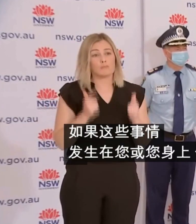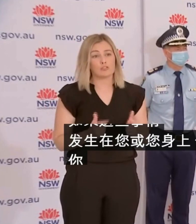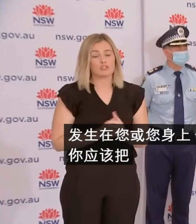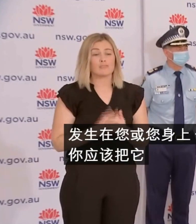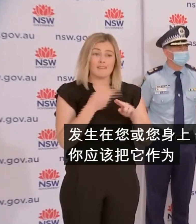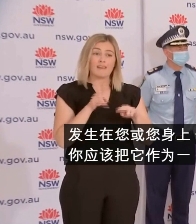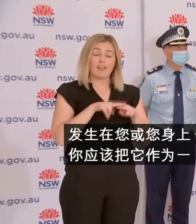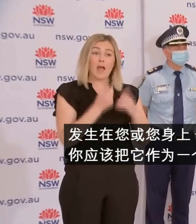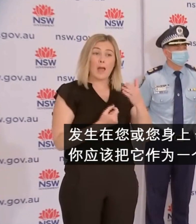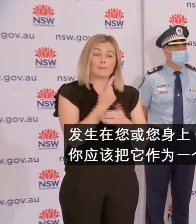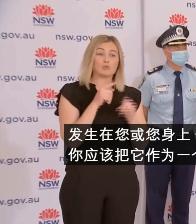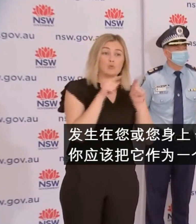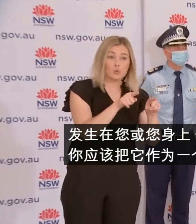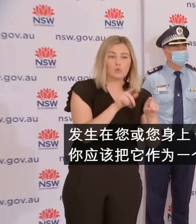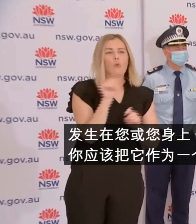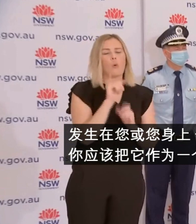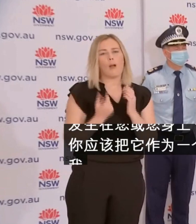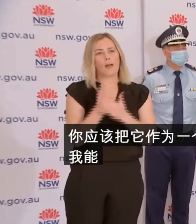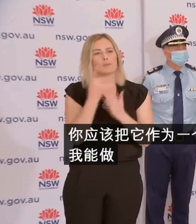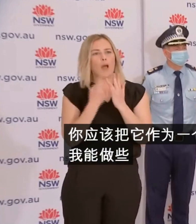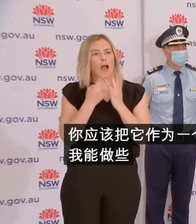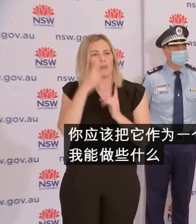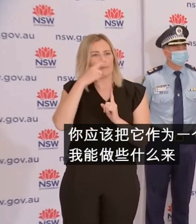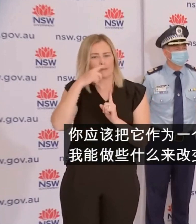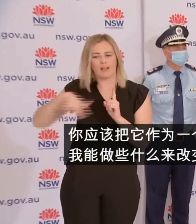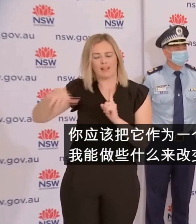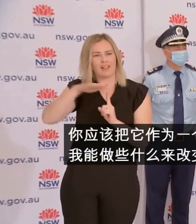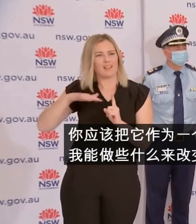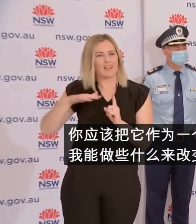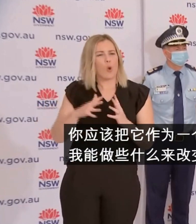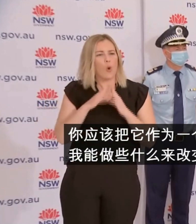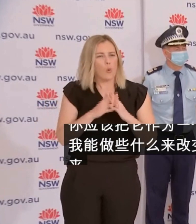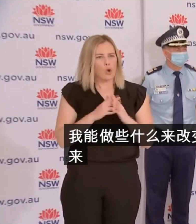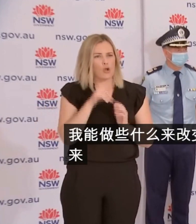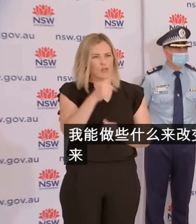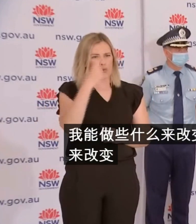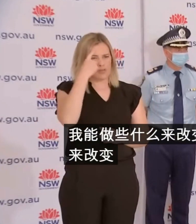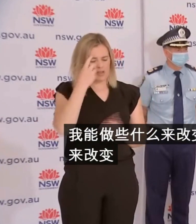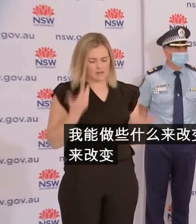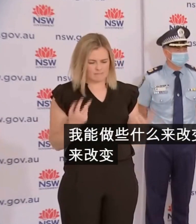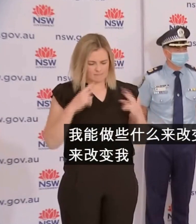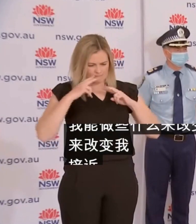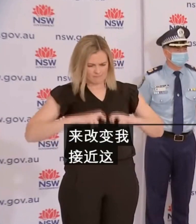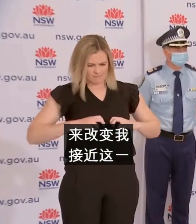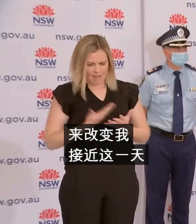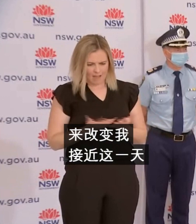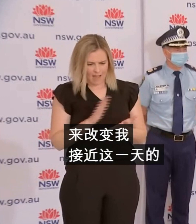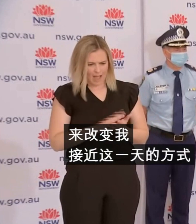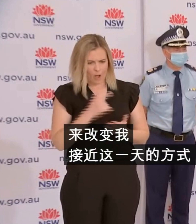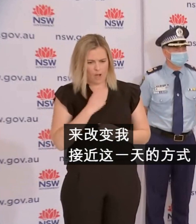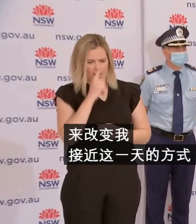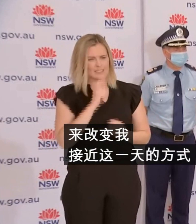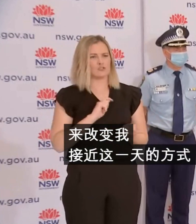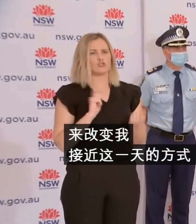people around you, you should make it a subject of consideration. What can I do to change to change how I'm approaching the